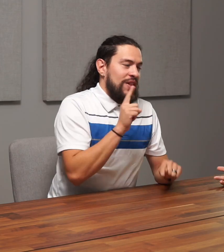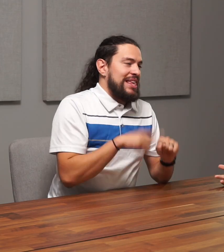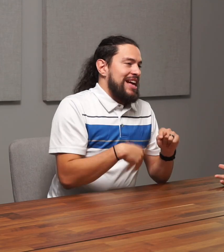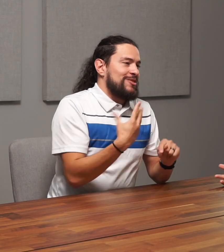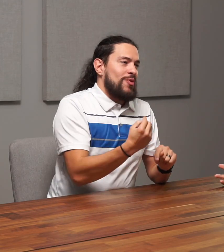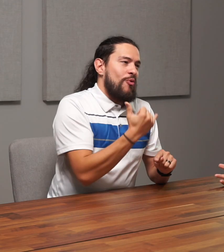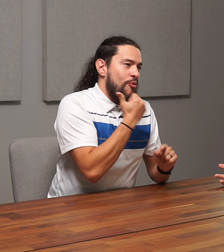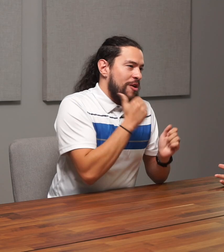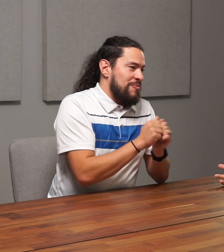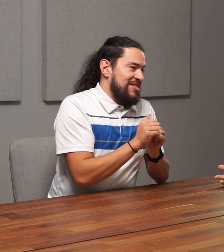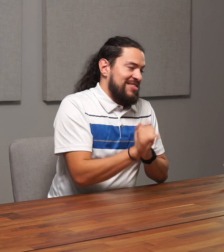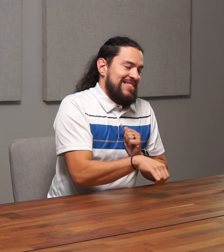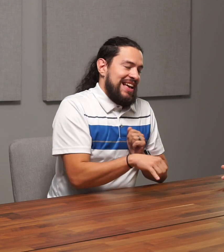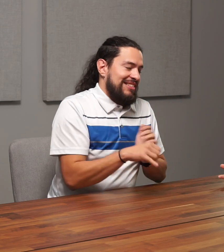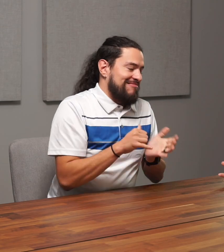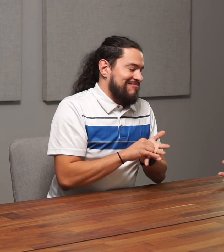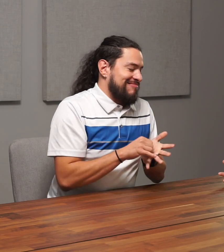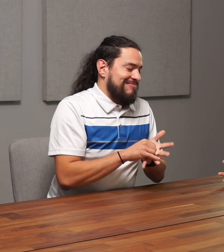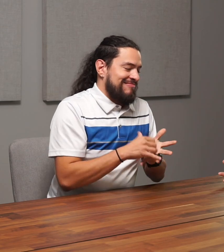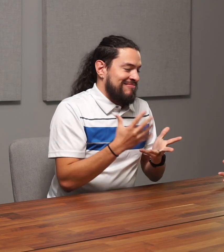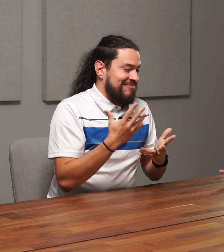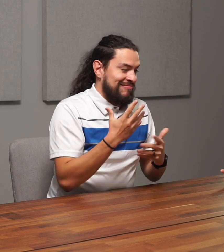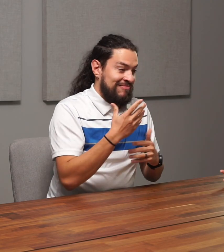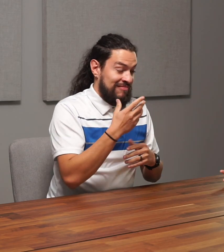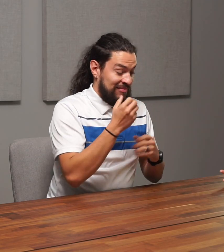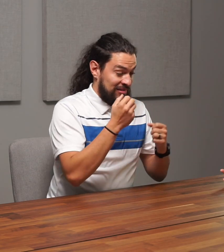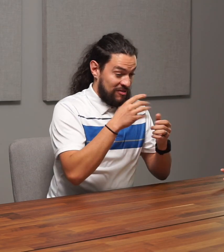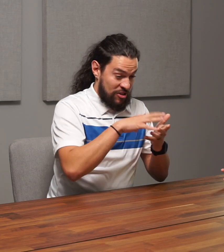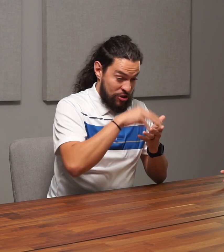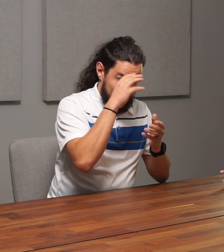that's number one you can't go wrong if you learn the language